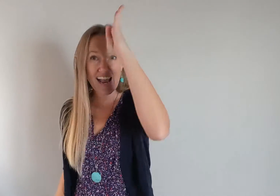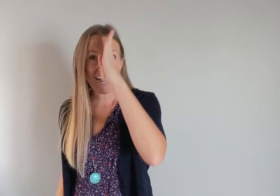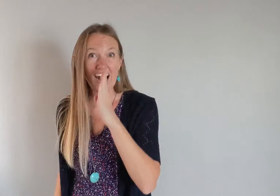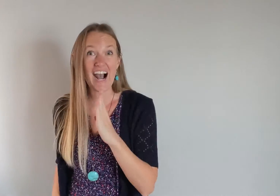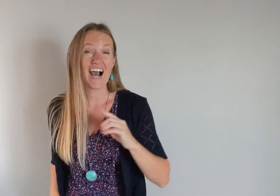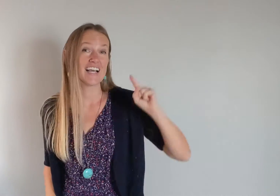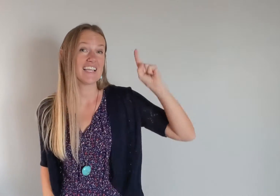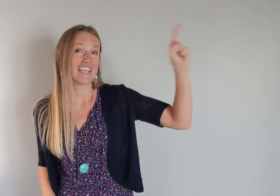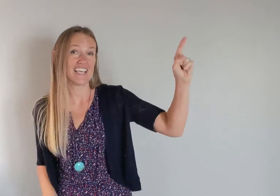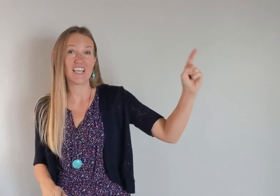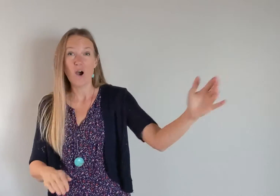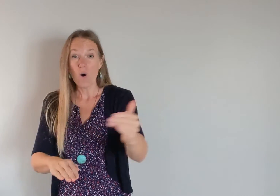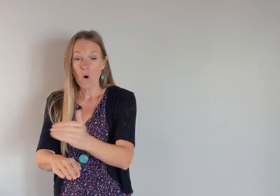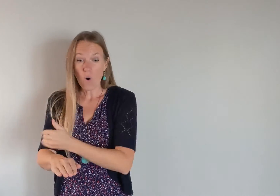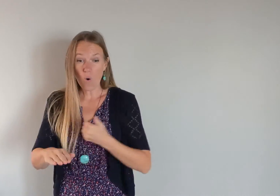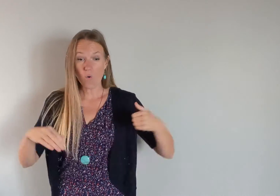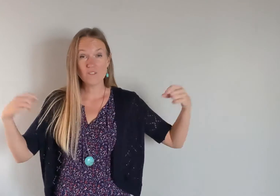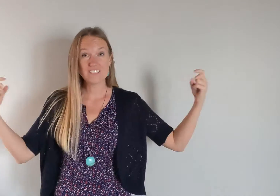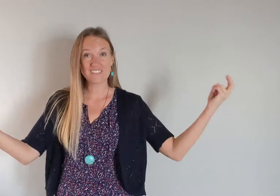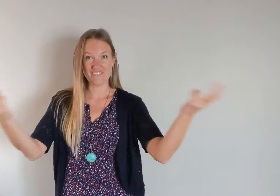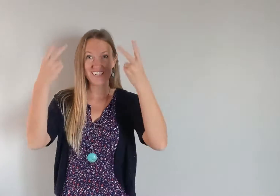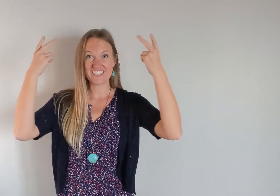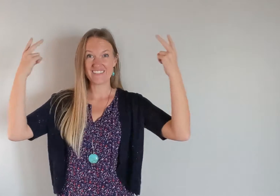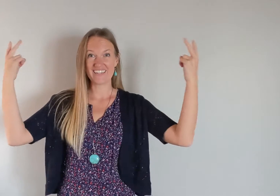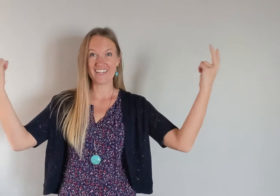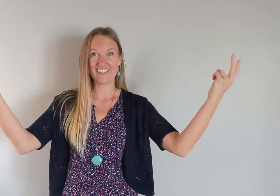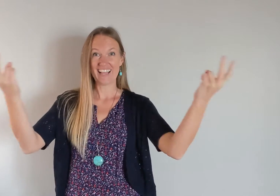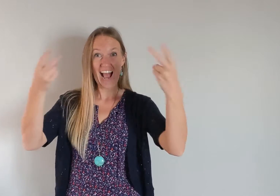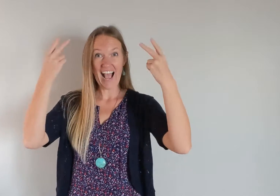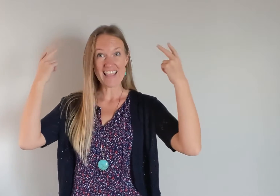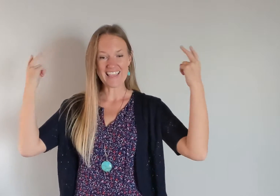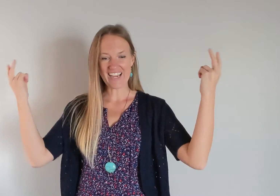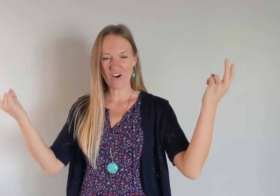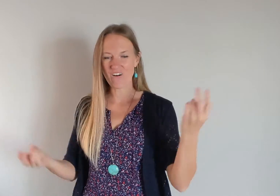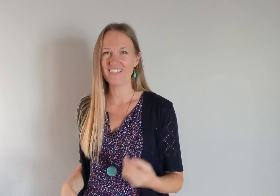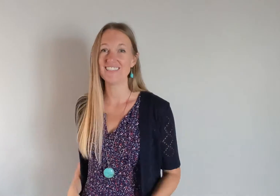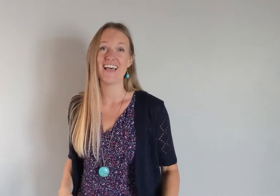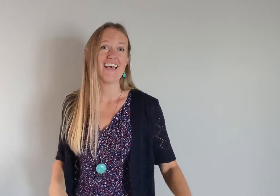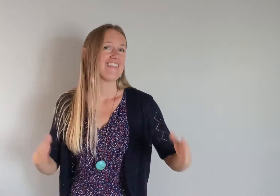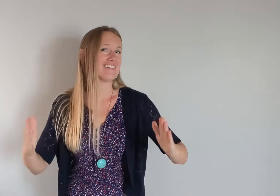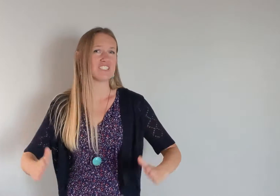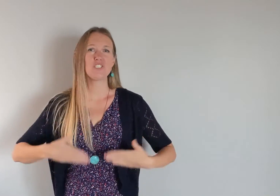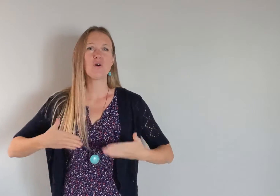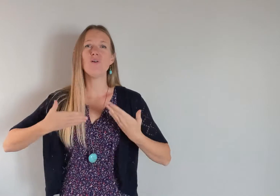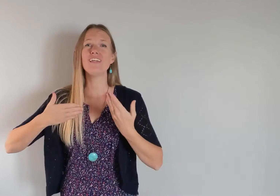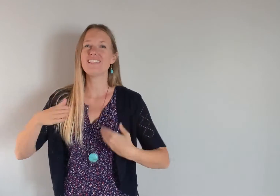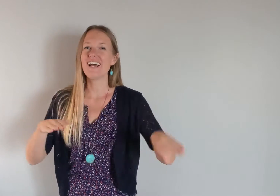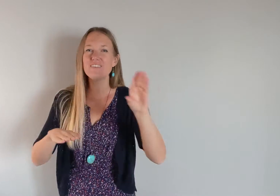My God, he holds the victory. And then that chorus, there's joy in the house